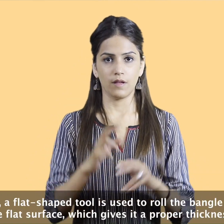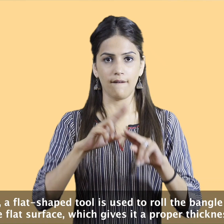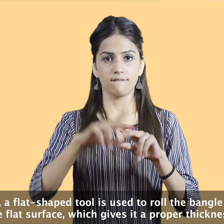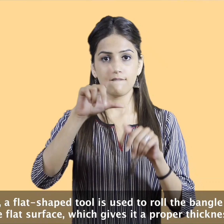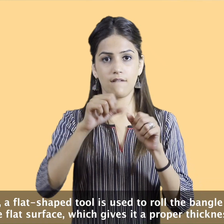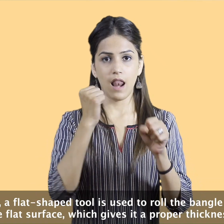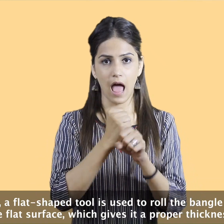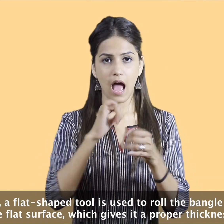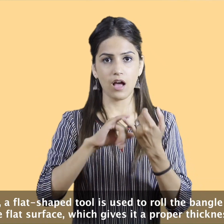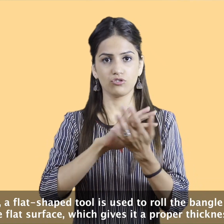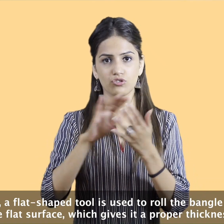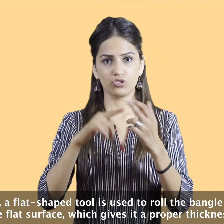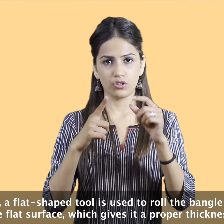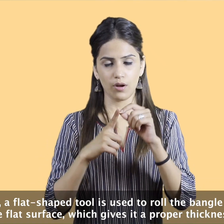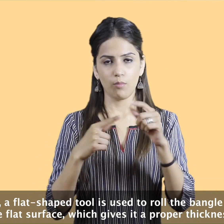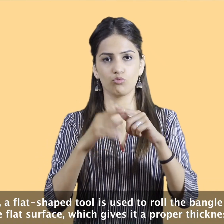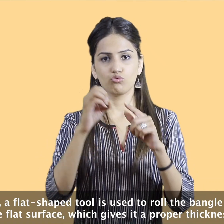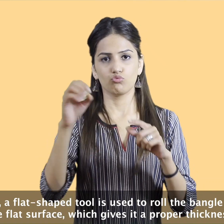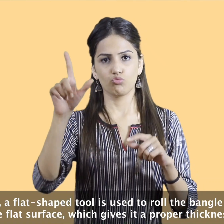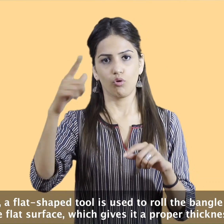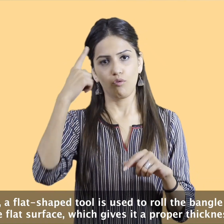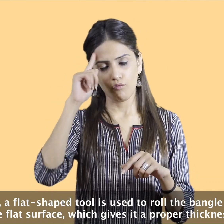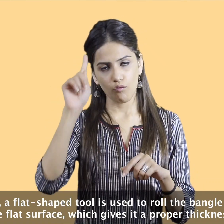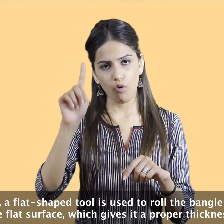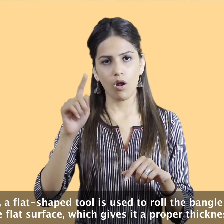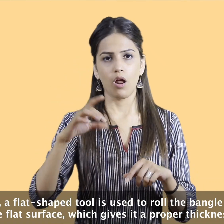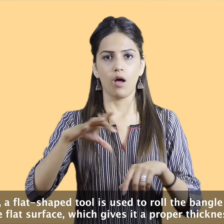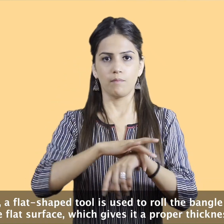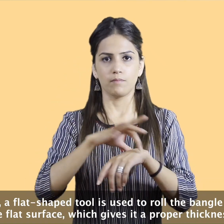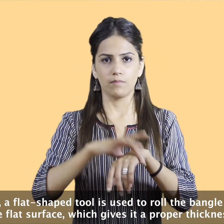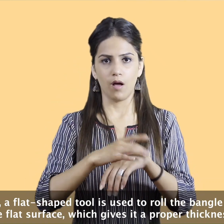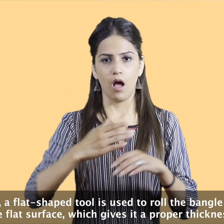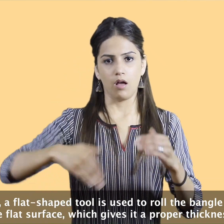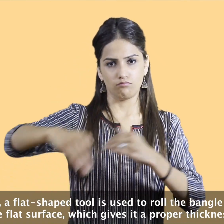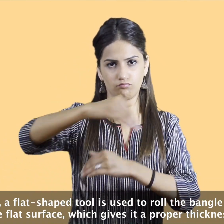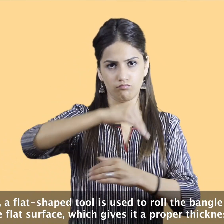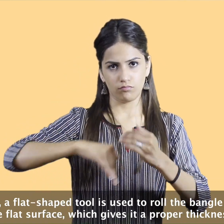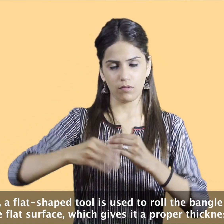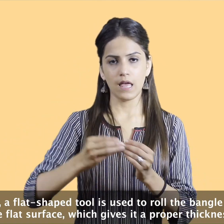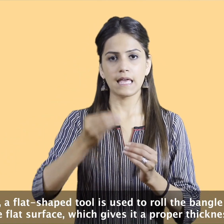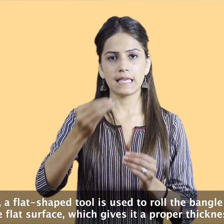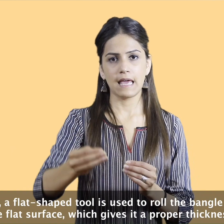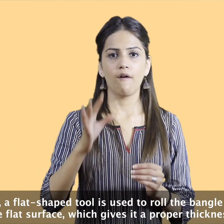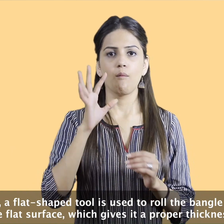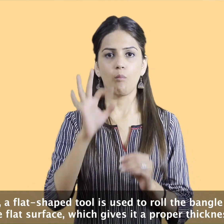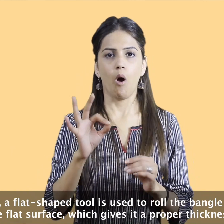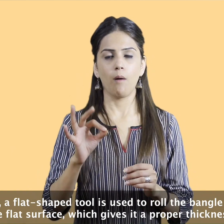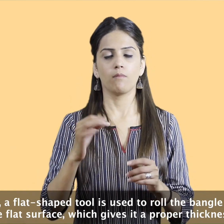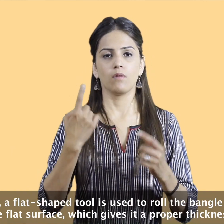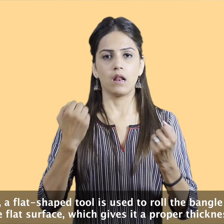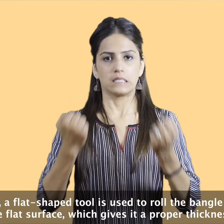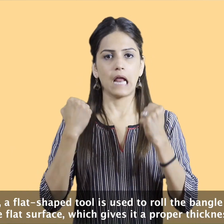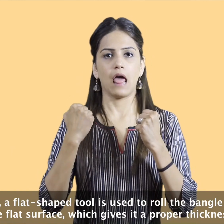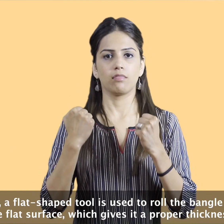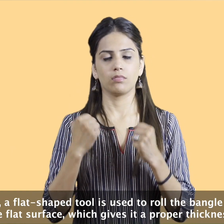Next, a flat shaped tool is used to roll the bangle across the flat surface, which gives it a